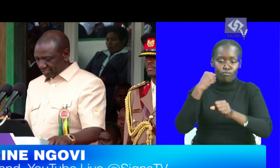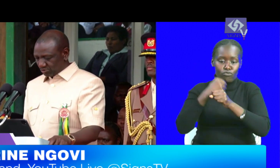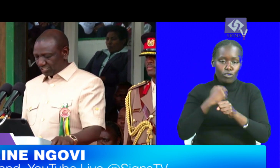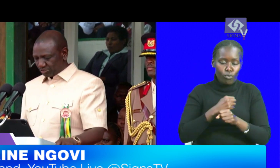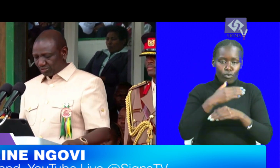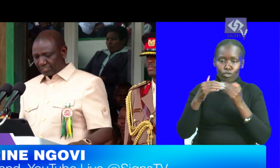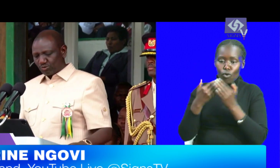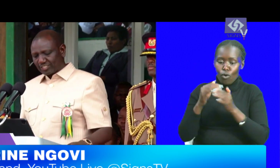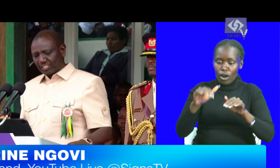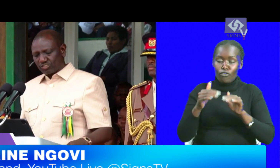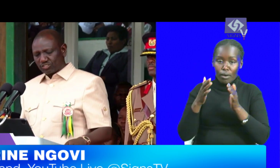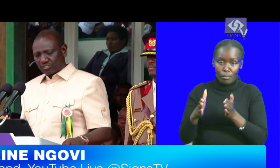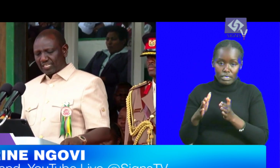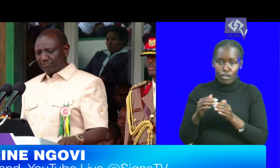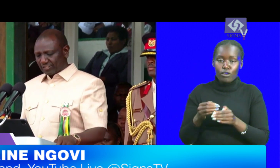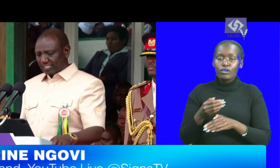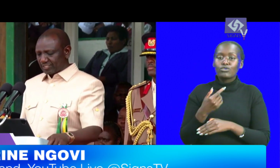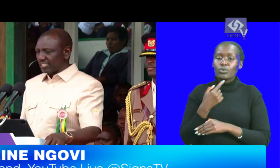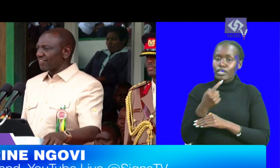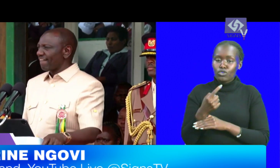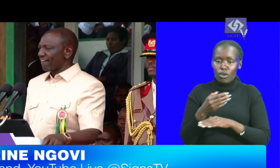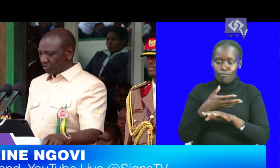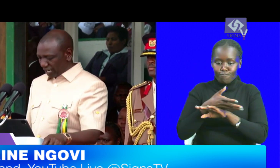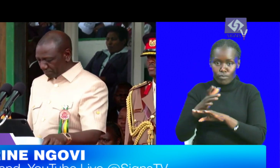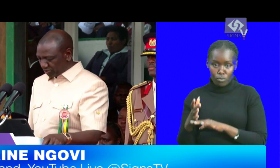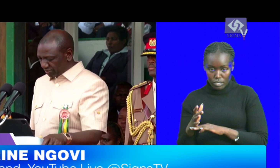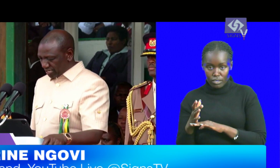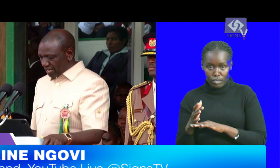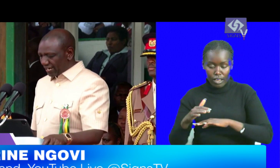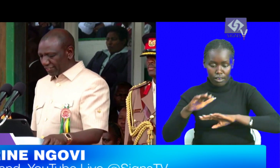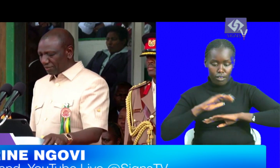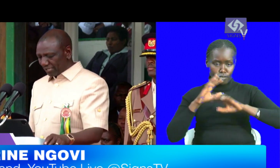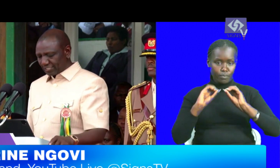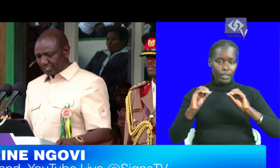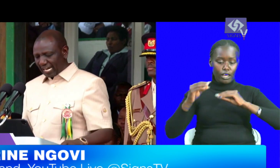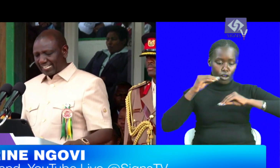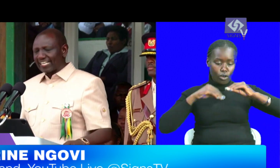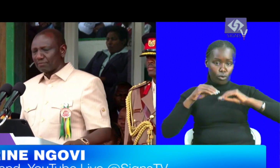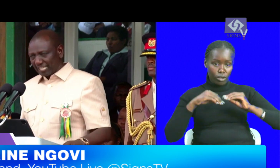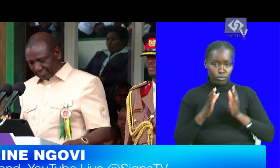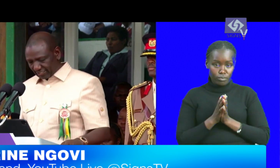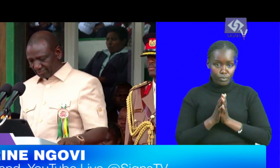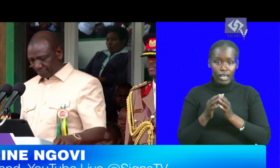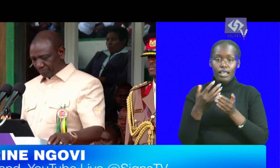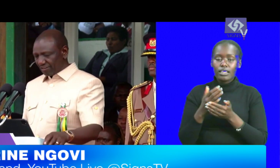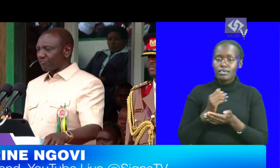to ensure that wastage, inefficiency, corruption, and other malpractices are eliminated.